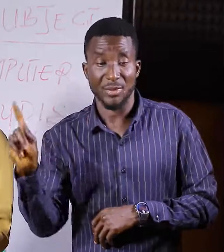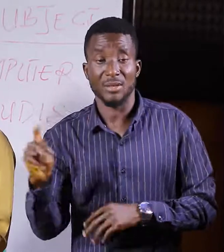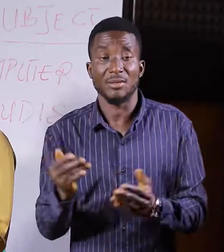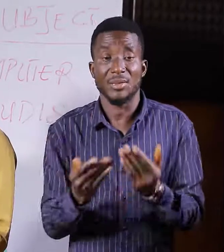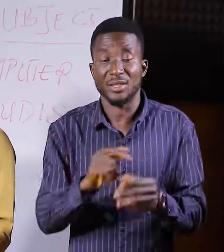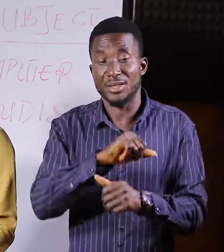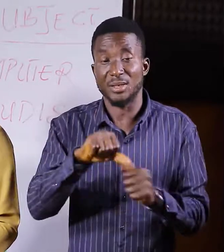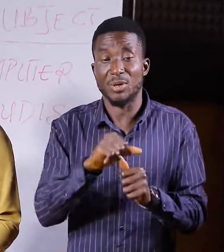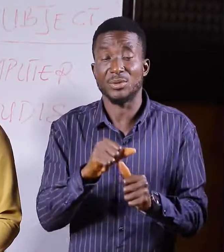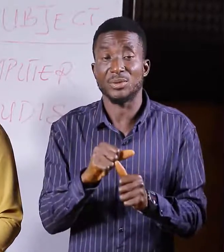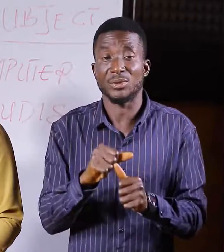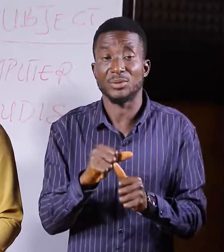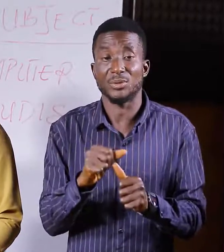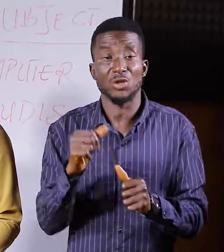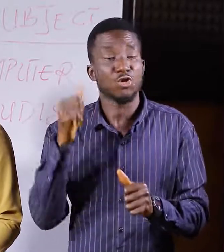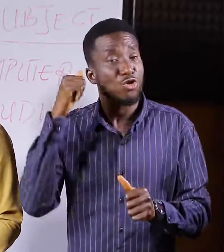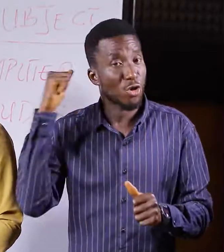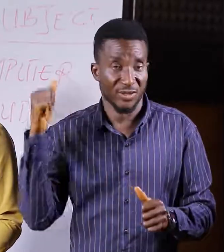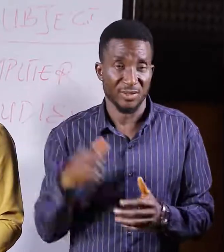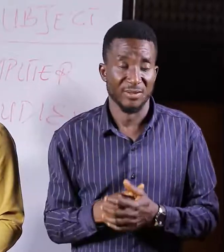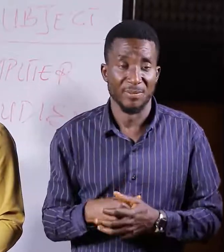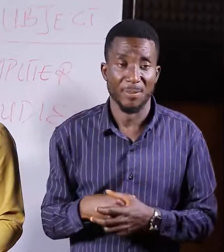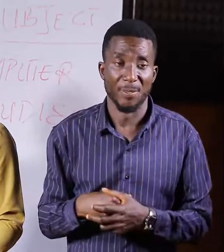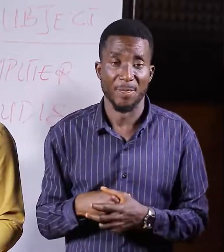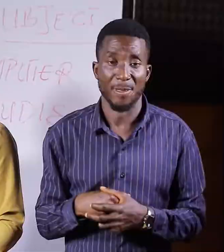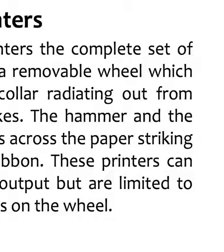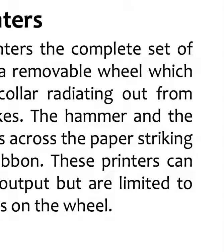brings out a lot of noise.